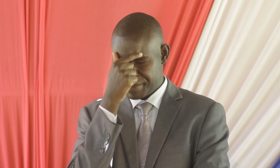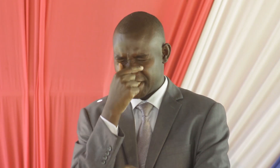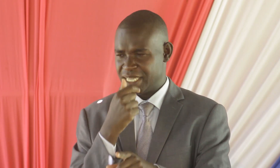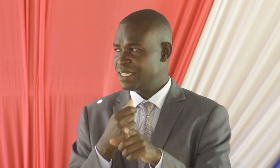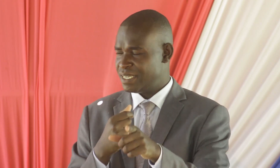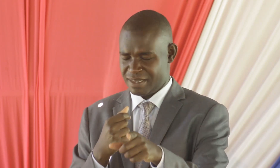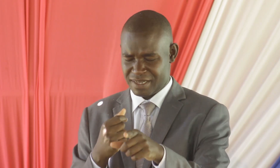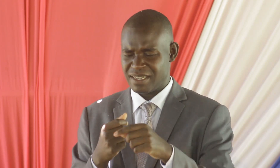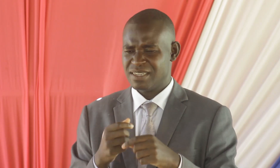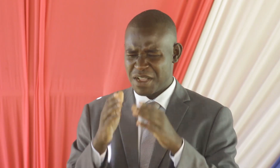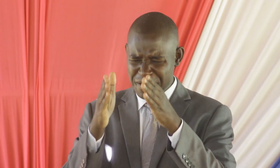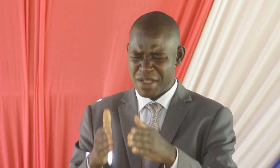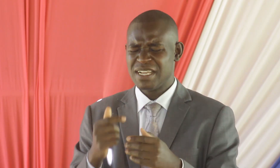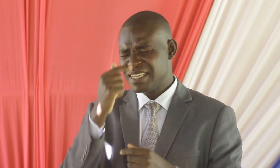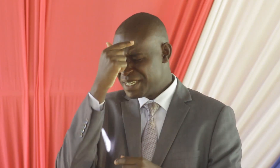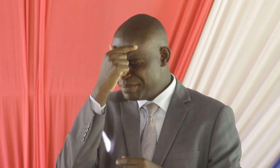Bartimaeus.